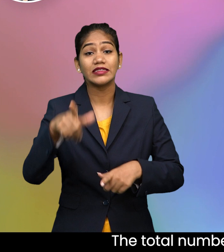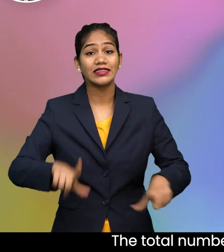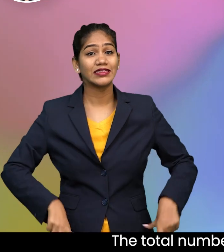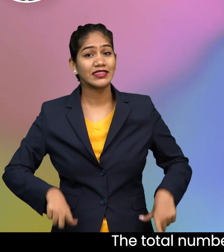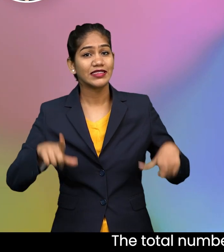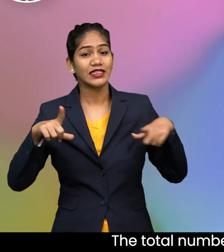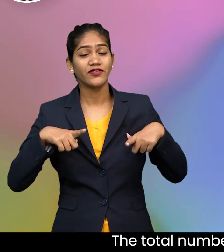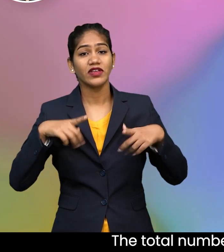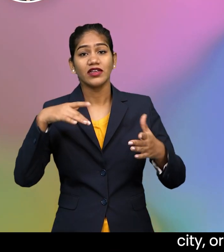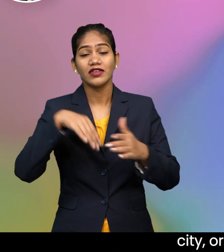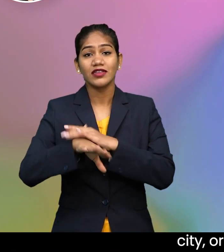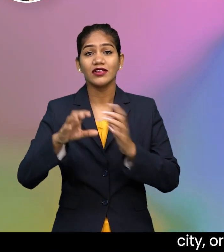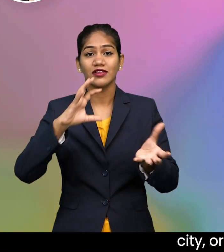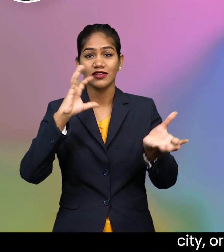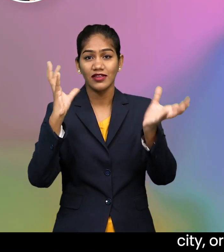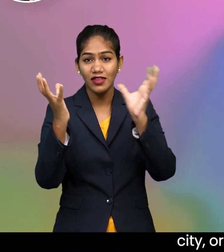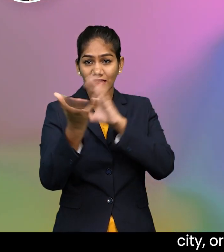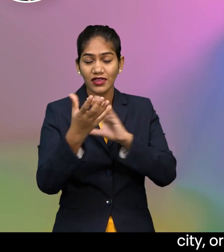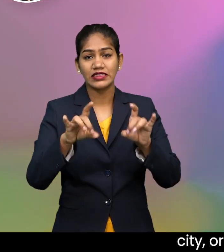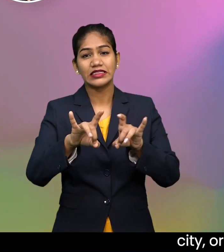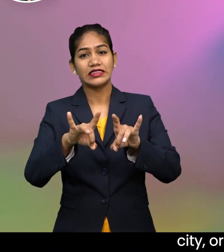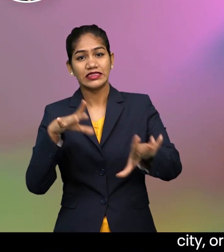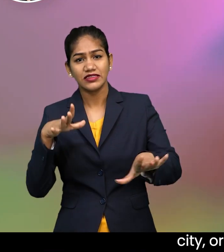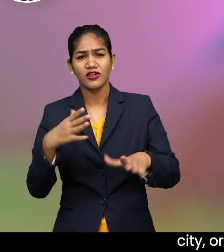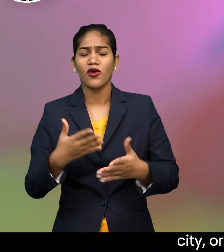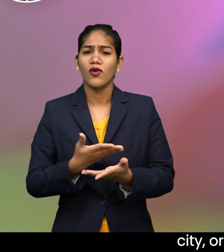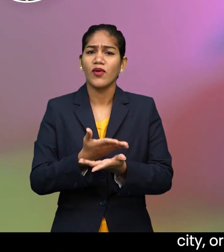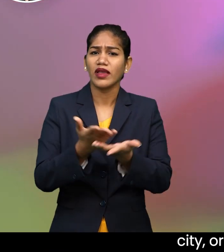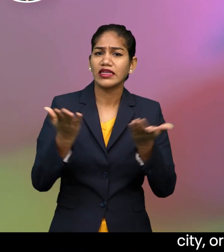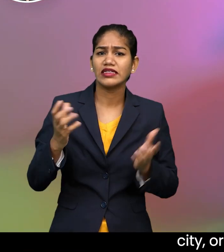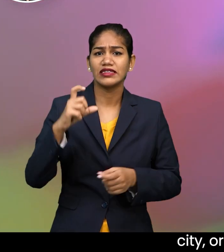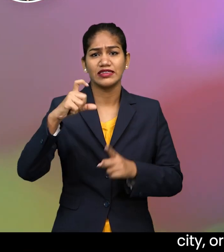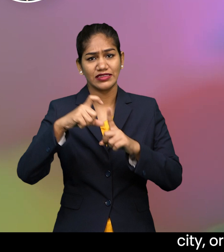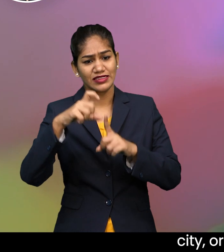country, city, or any district or area.